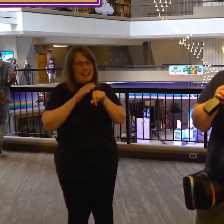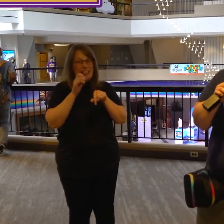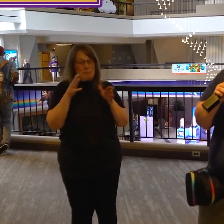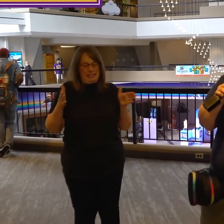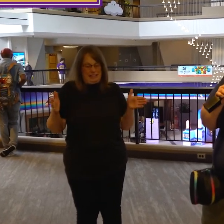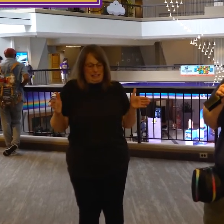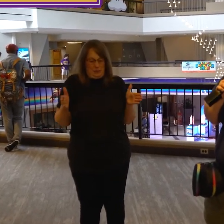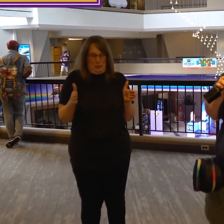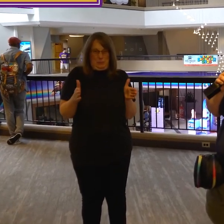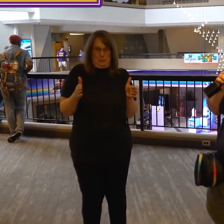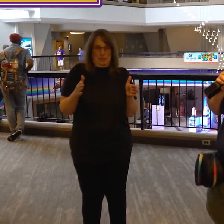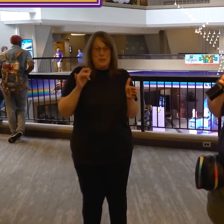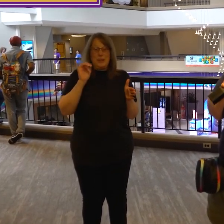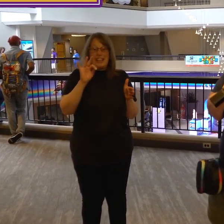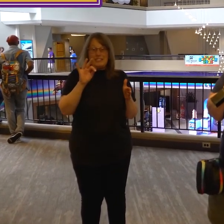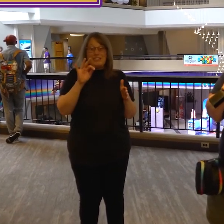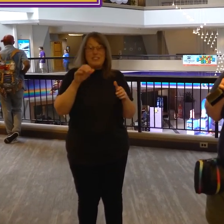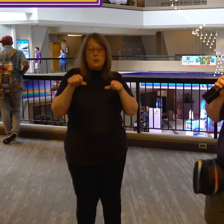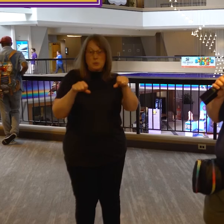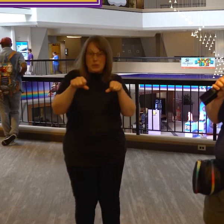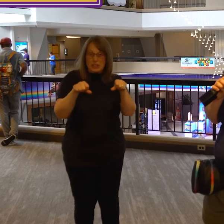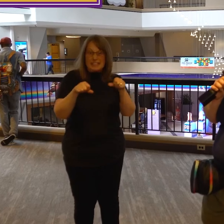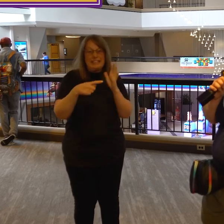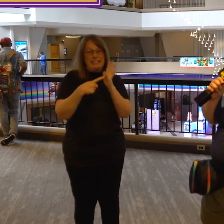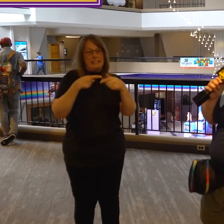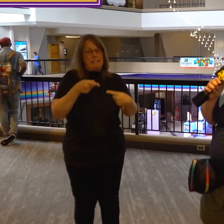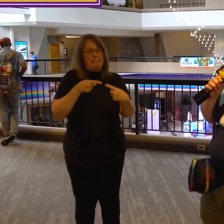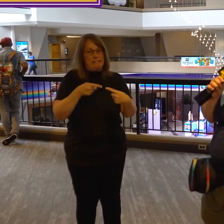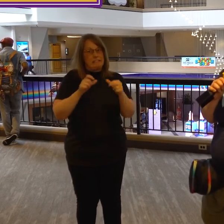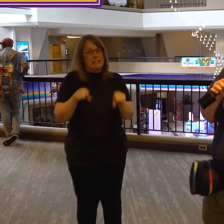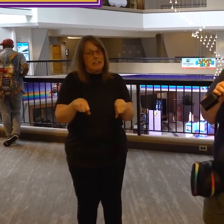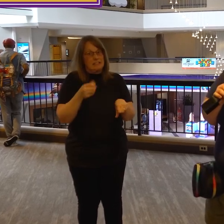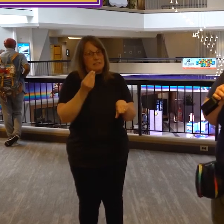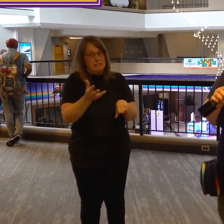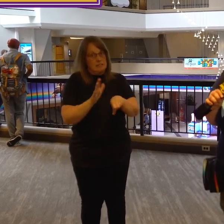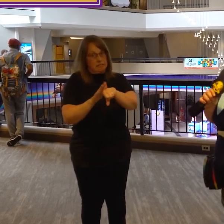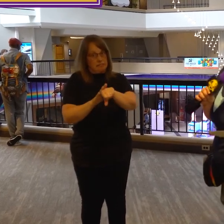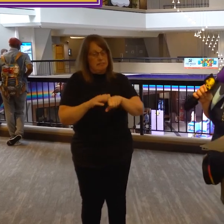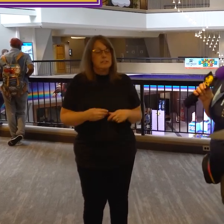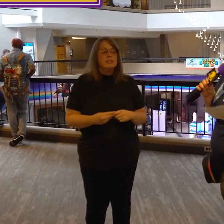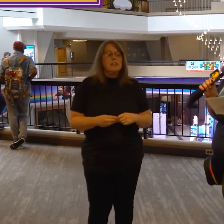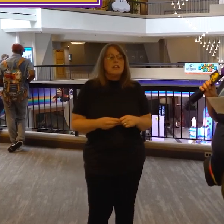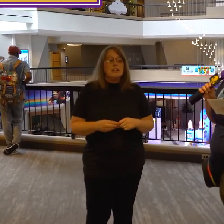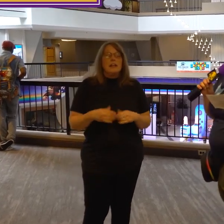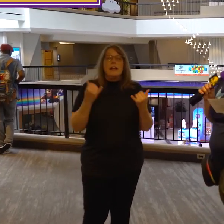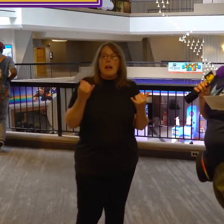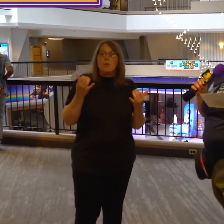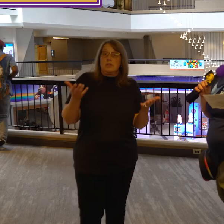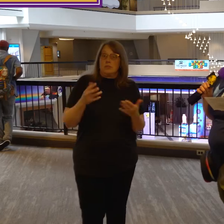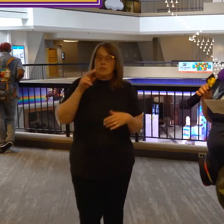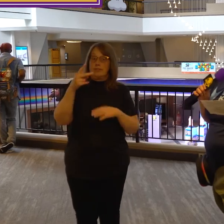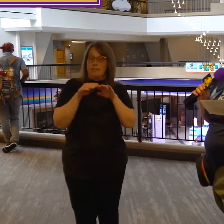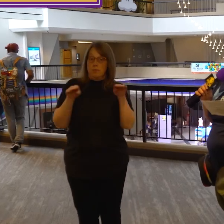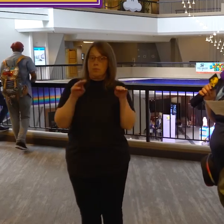narrow. So some people in mobility scooters have difficulty navigating that. Just want to point that out. Now, here on the